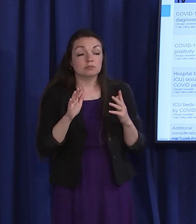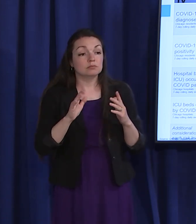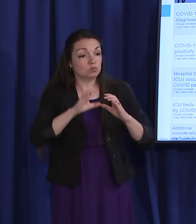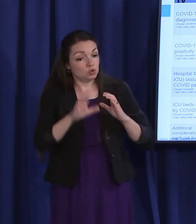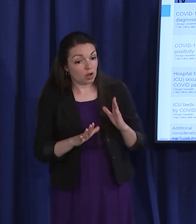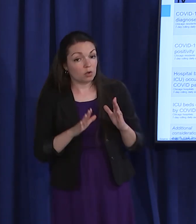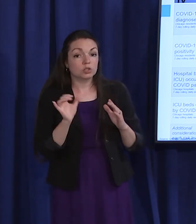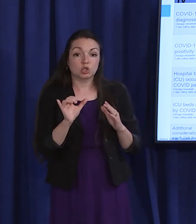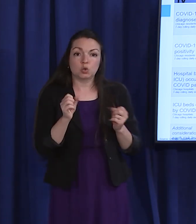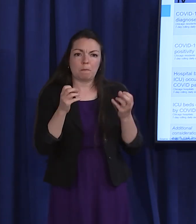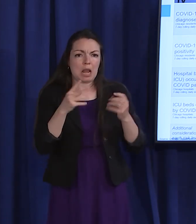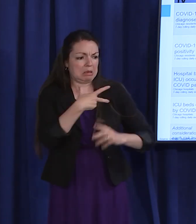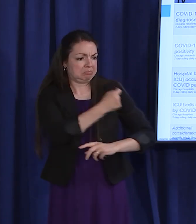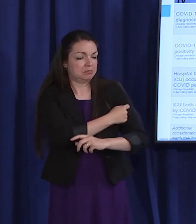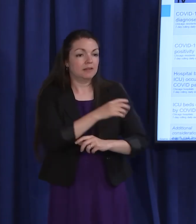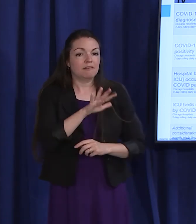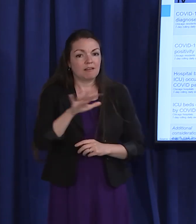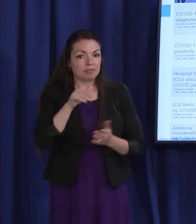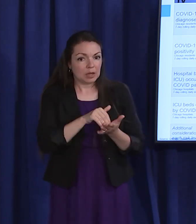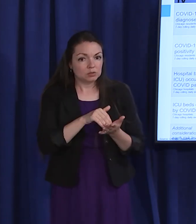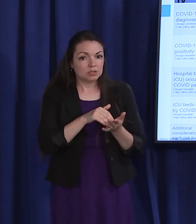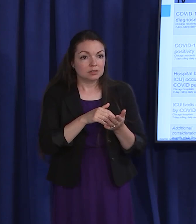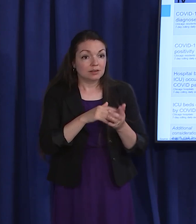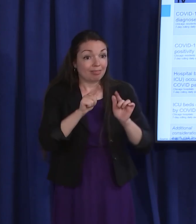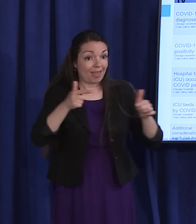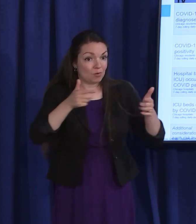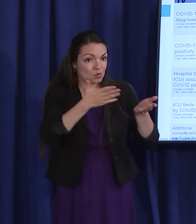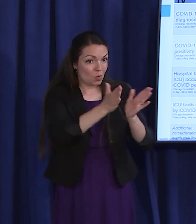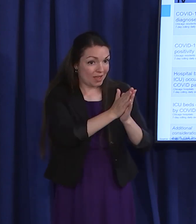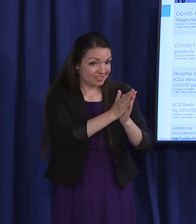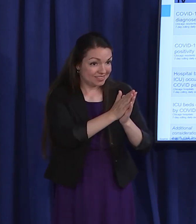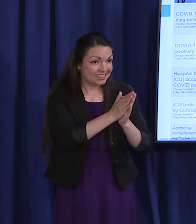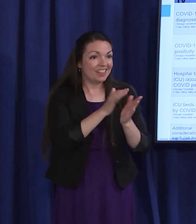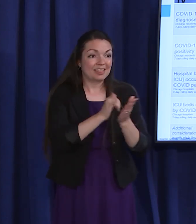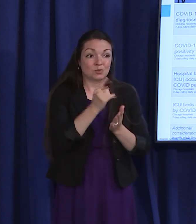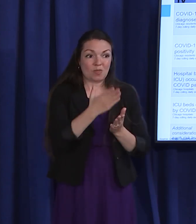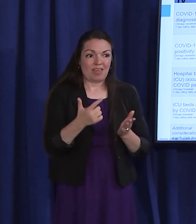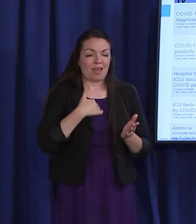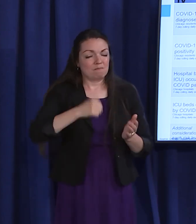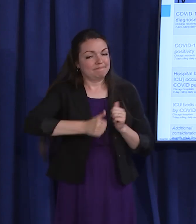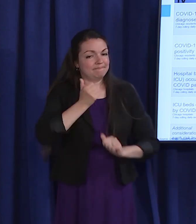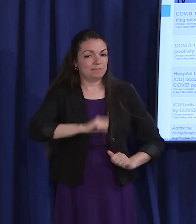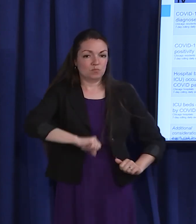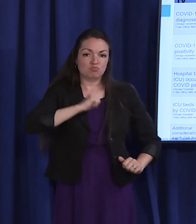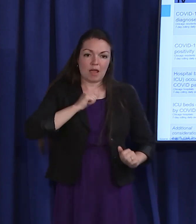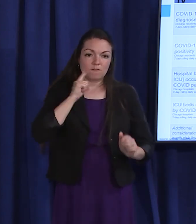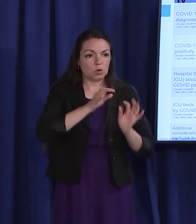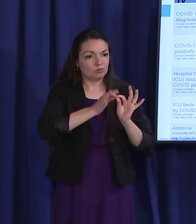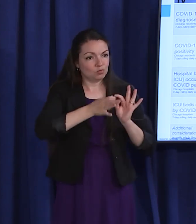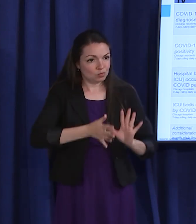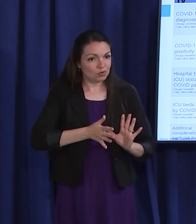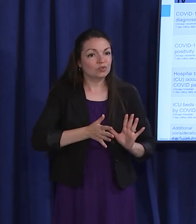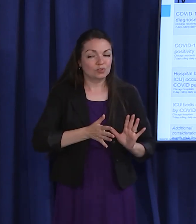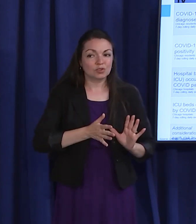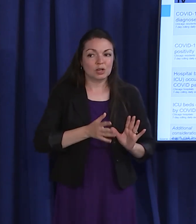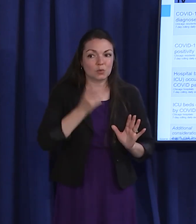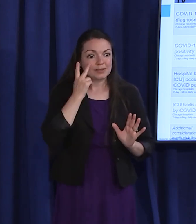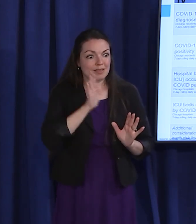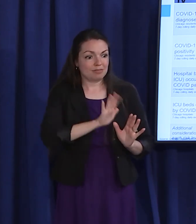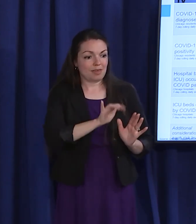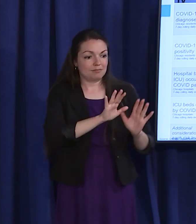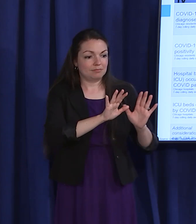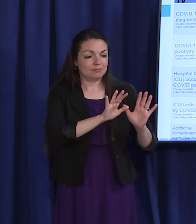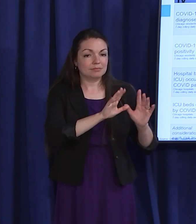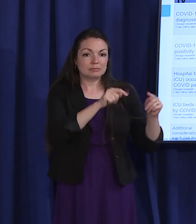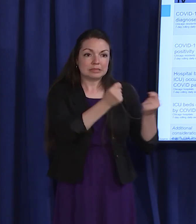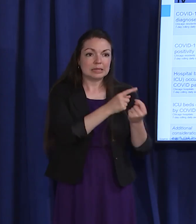saw a lot of 55,000 language requests. In a lot of ways, is one of the things I'm the most proud about when I look at the work that team has done, because that